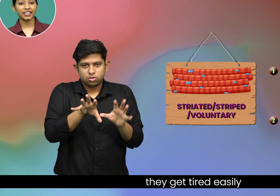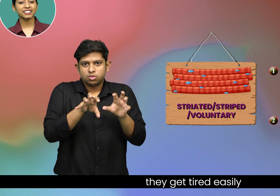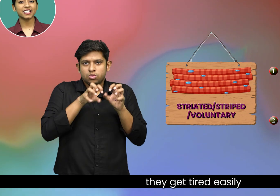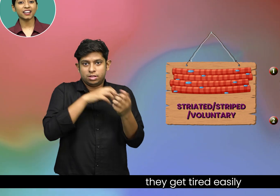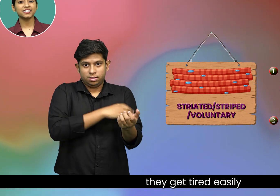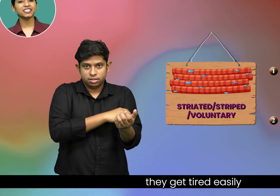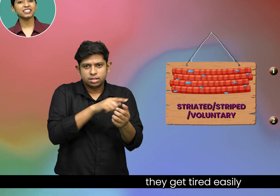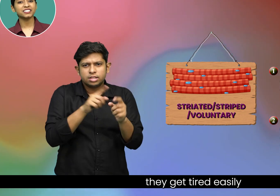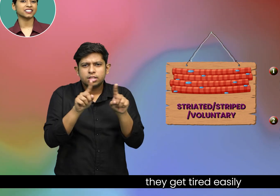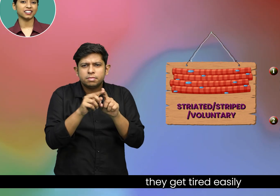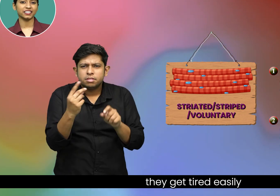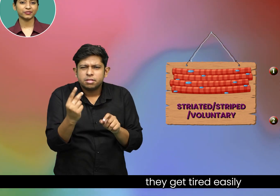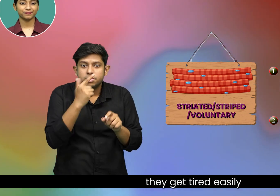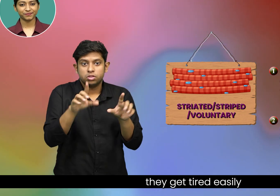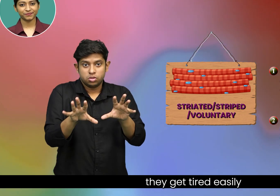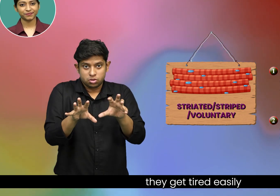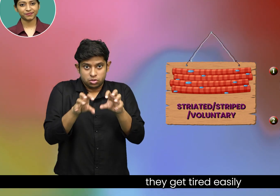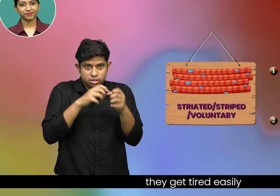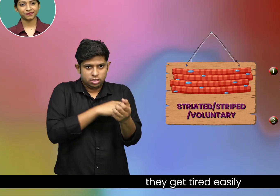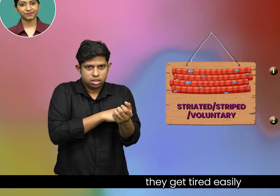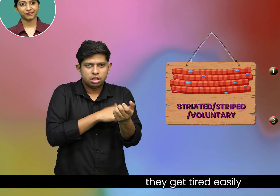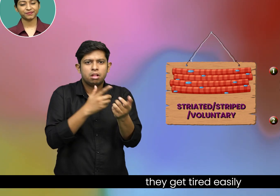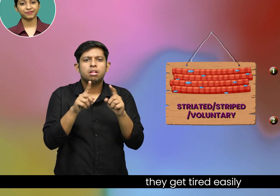they get tired easily.